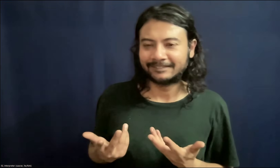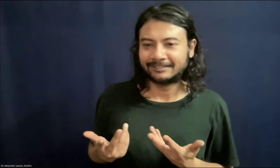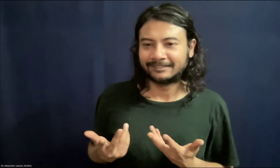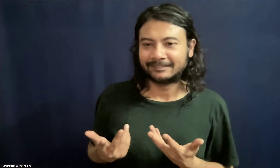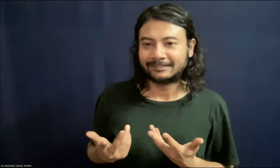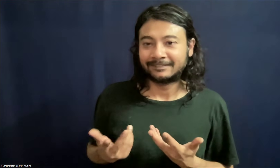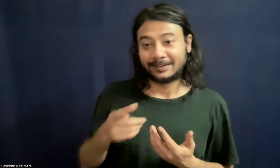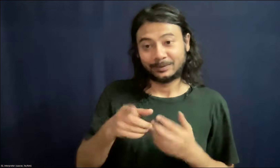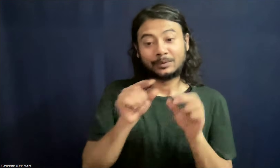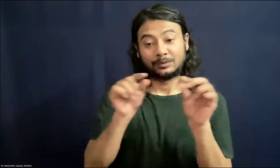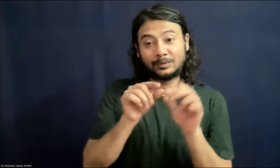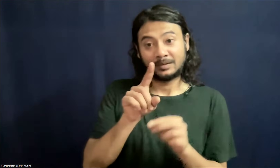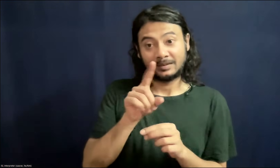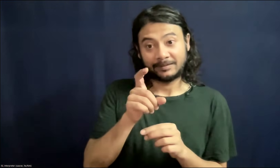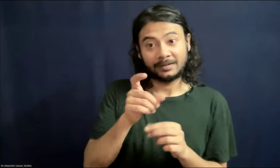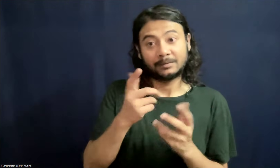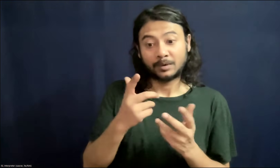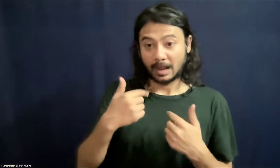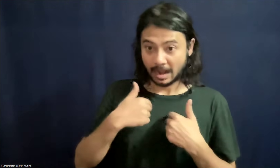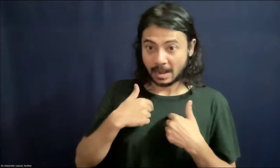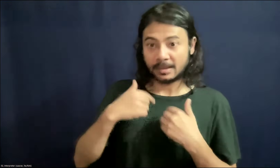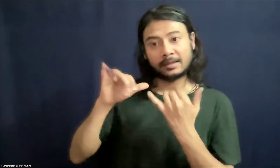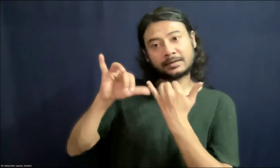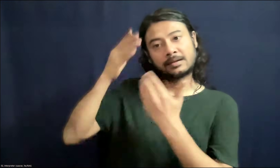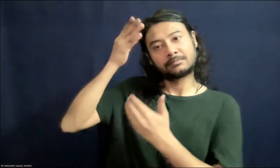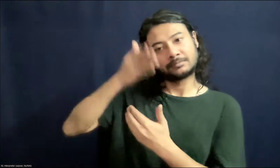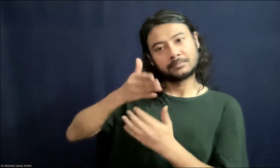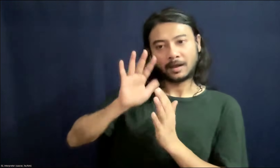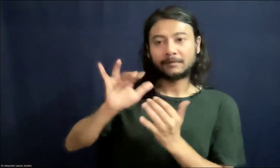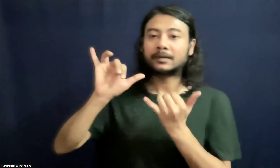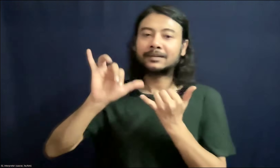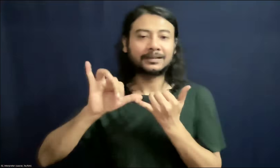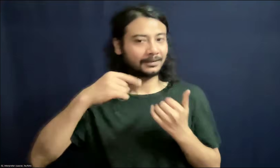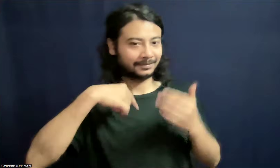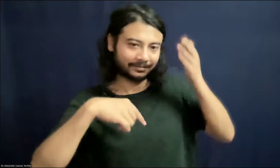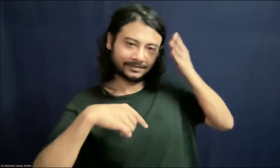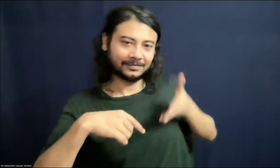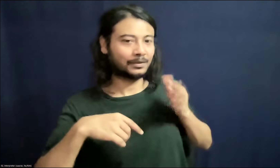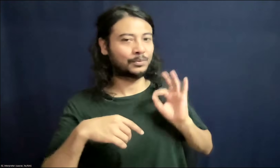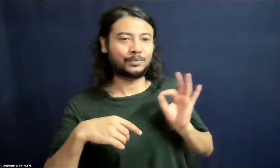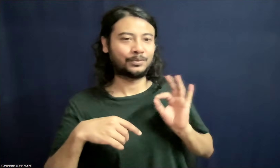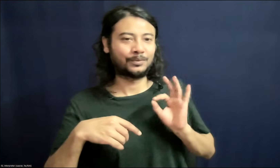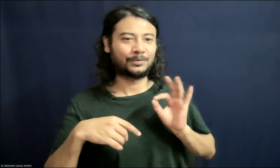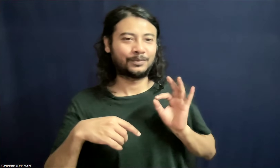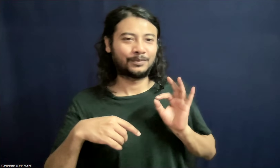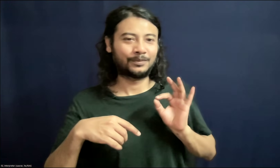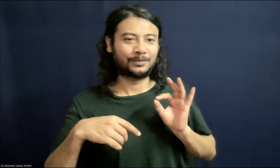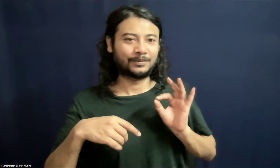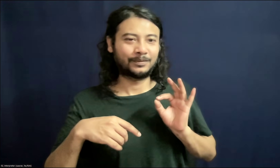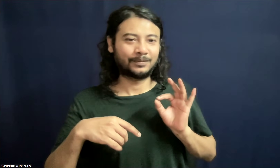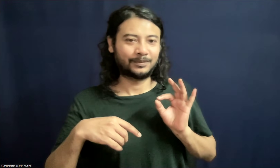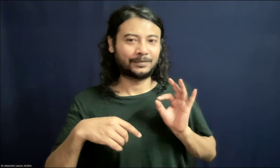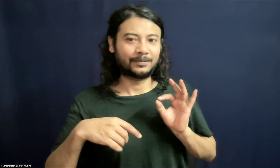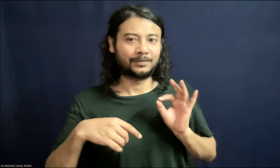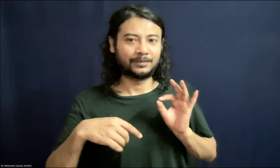me. He's always there with me constantly. And look at me, I'm caught up in ego,